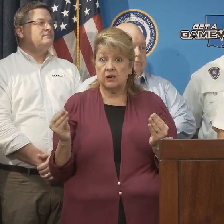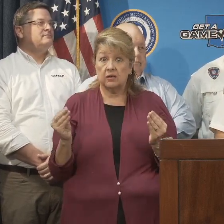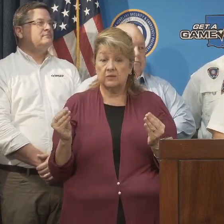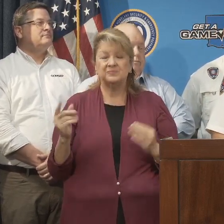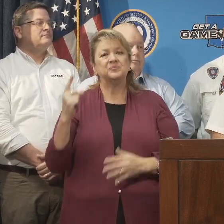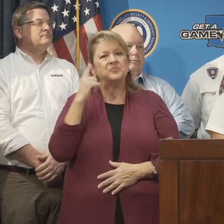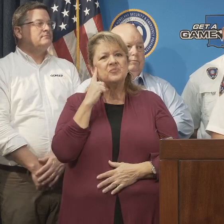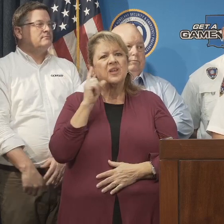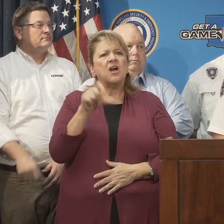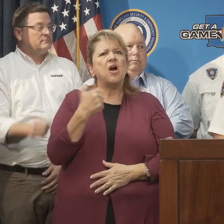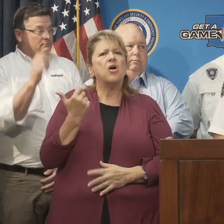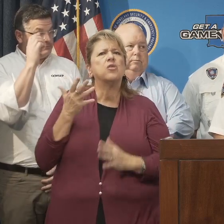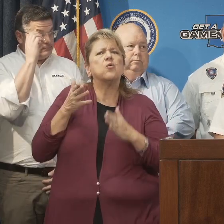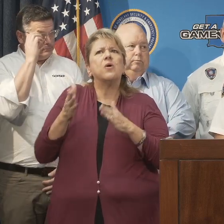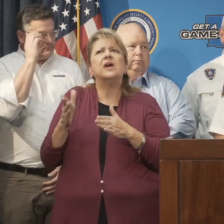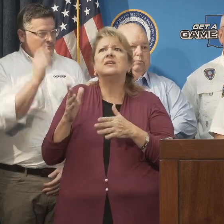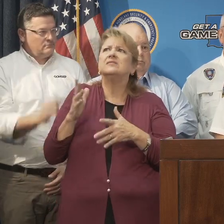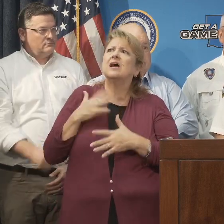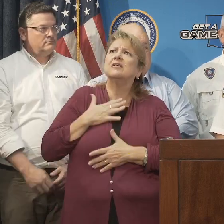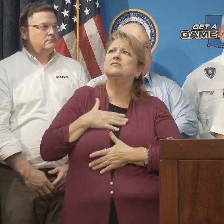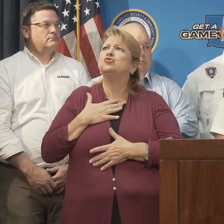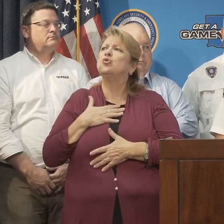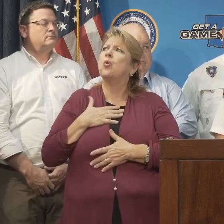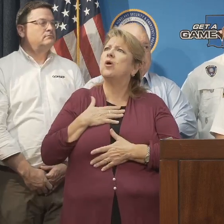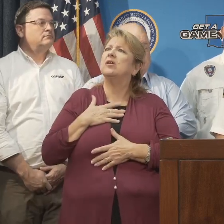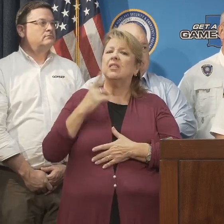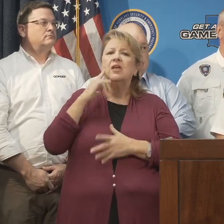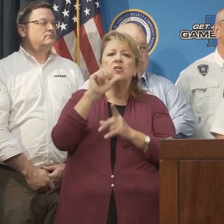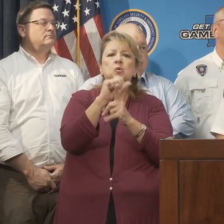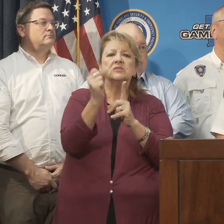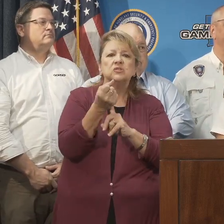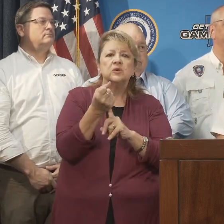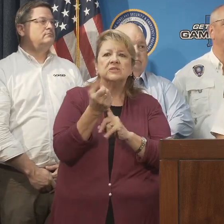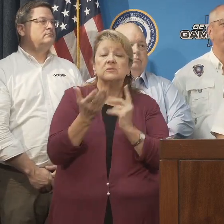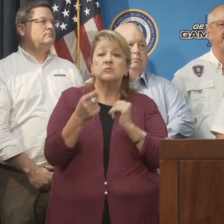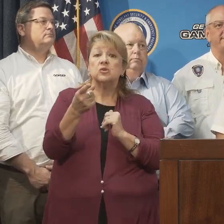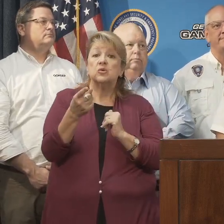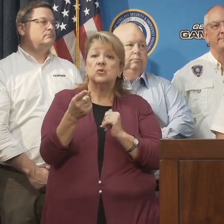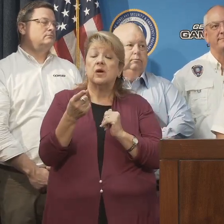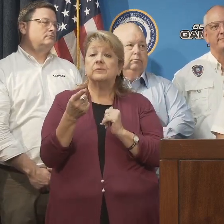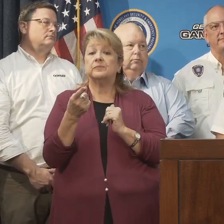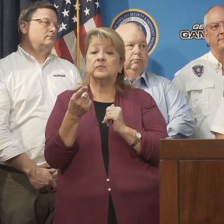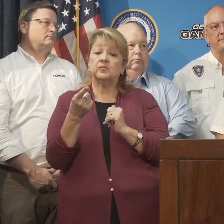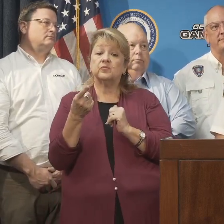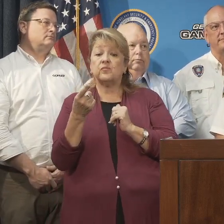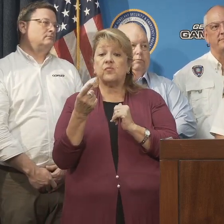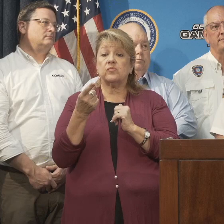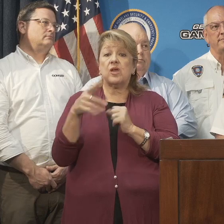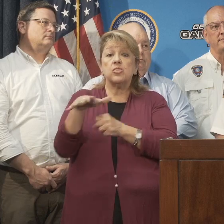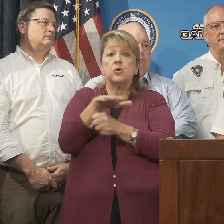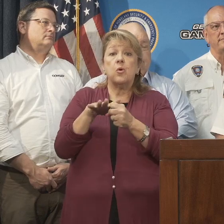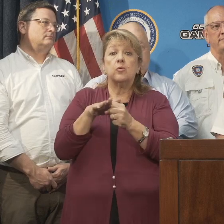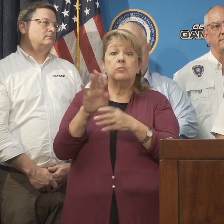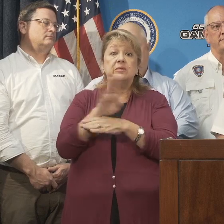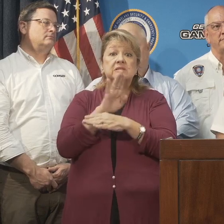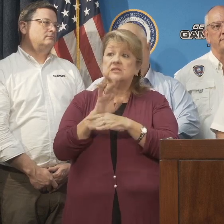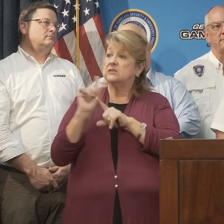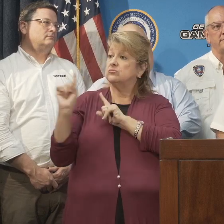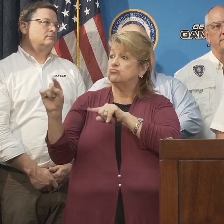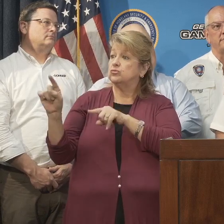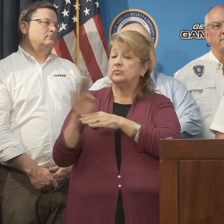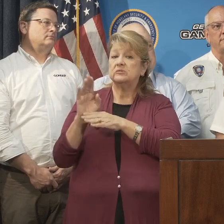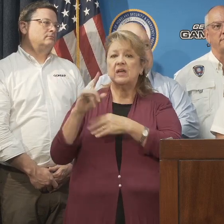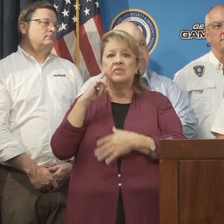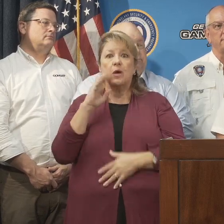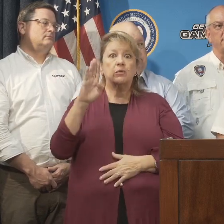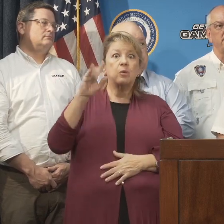of alternatives. Think of the situations where you may patronize your local businesses if you're thinking about